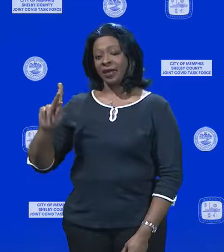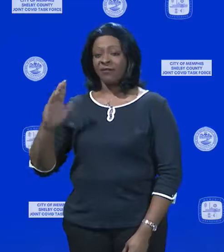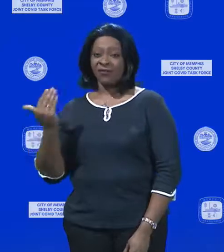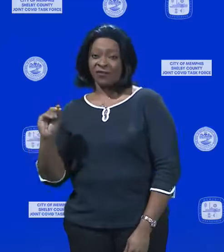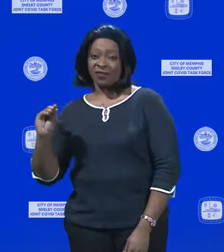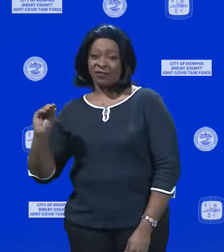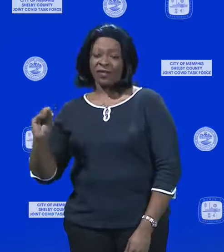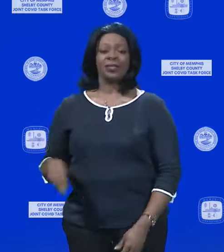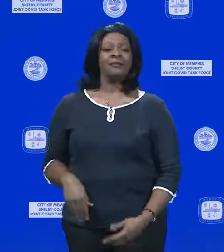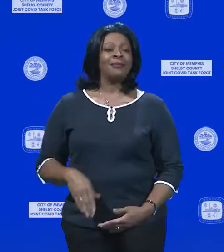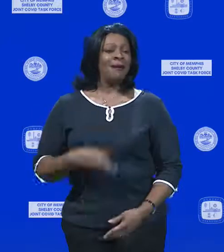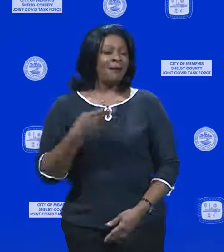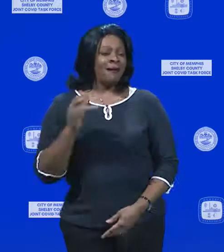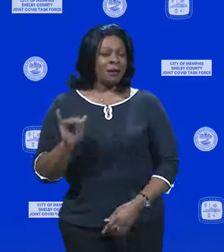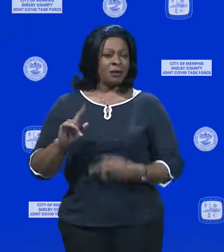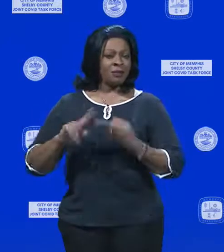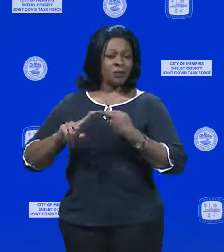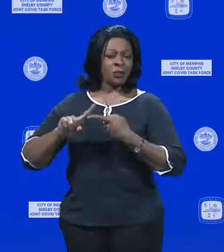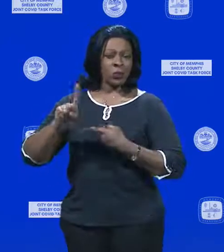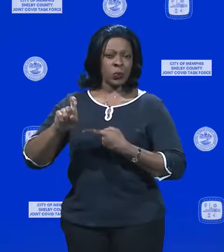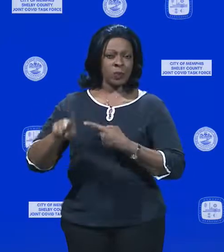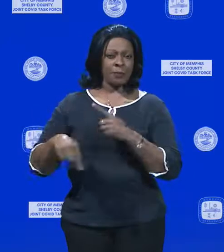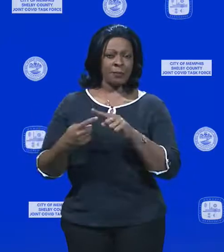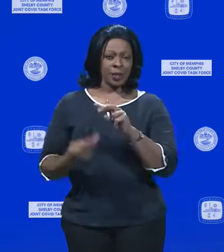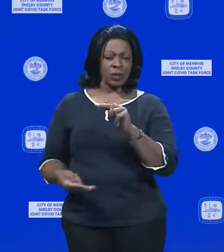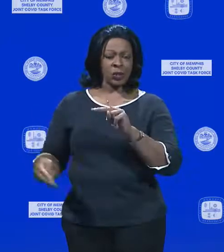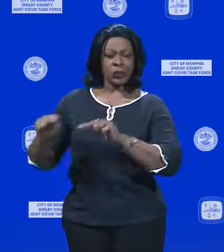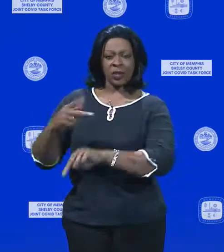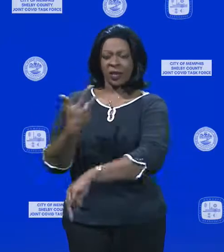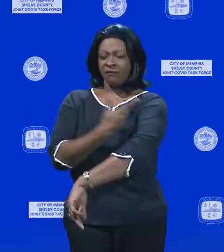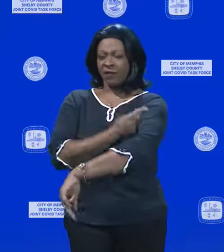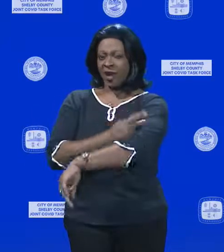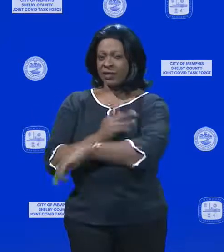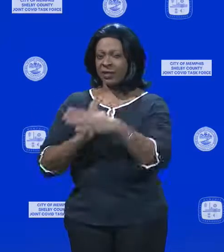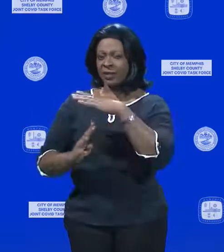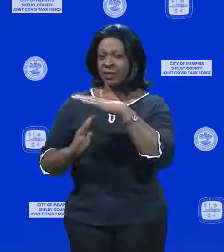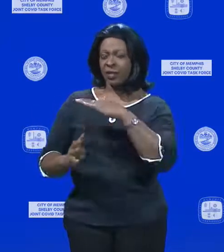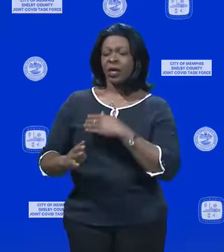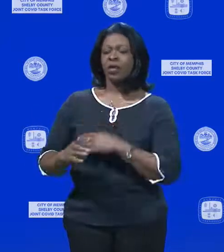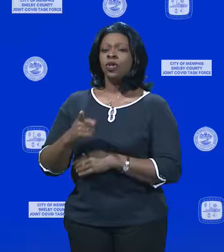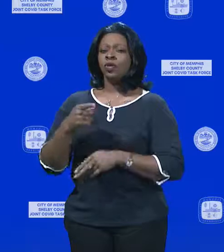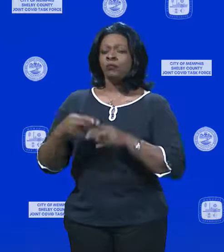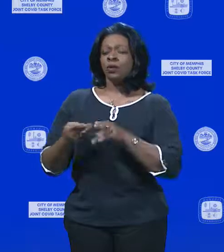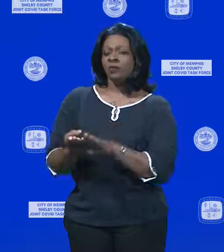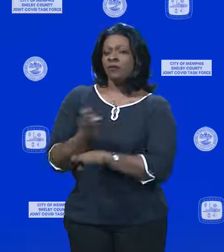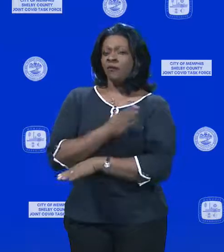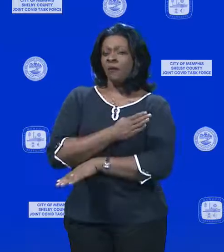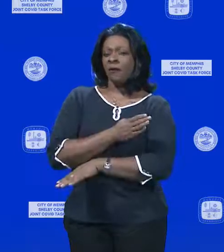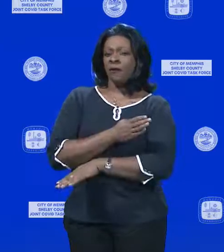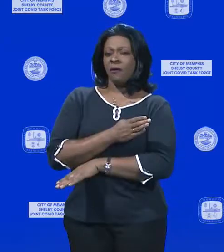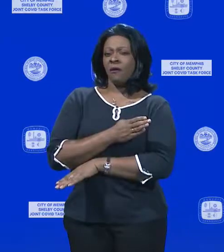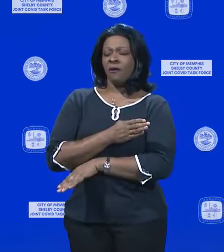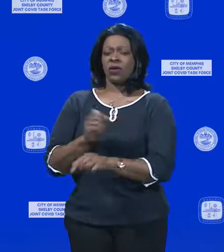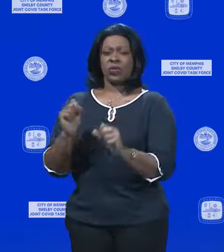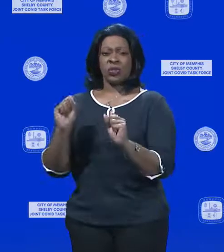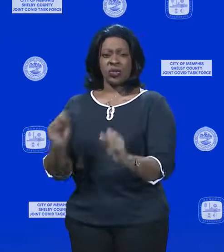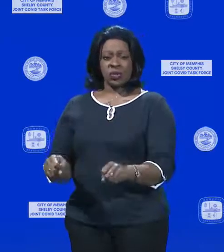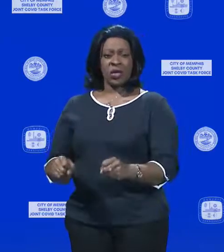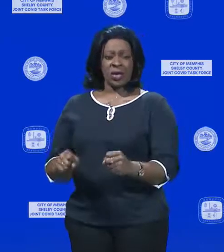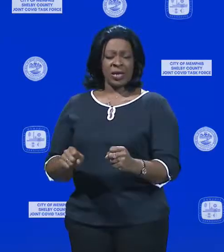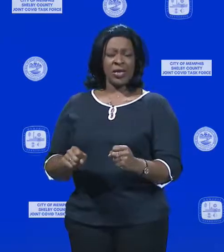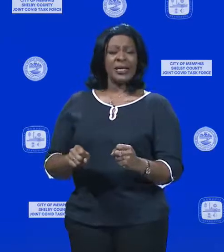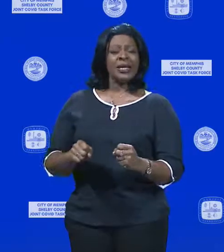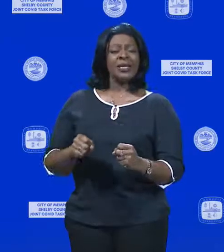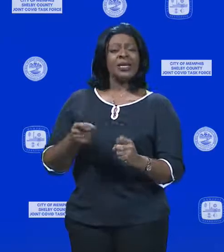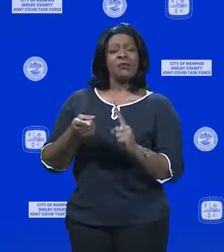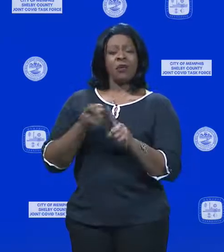Hi, my first question is about the increase in vaccinations this week. I know you mentioned briefly that you can attribute some of that to the